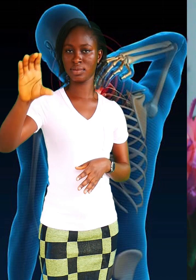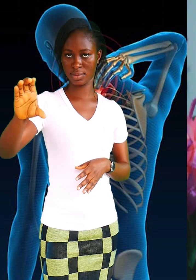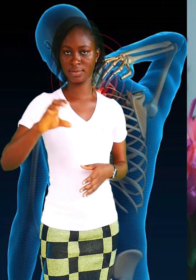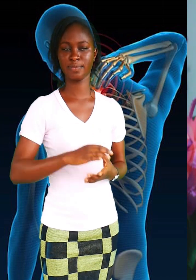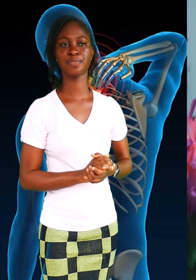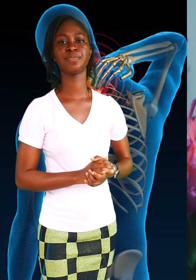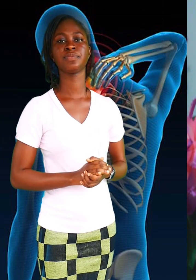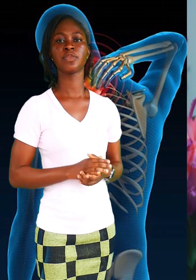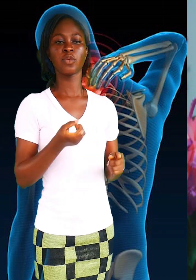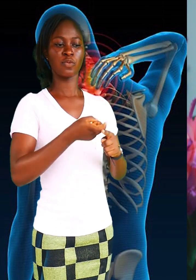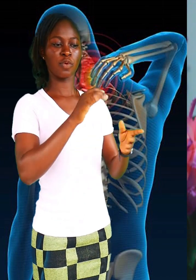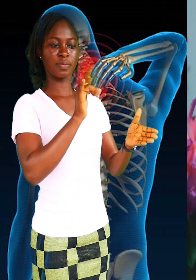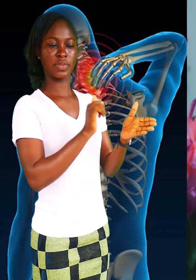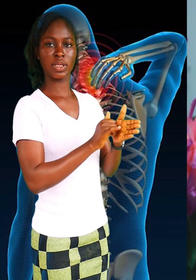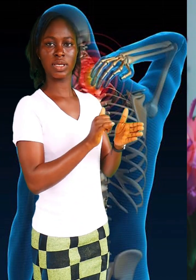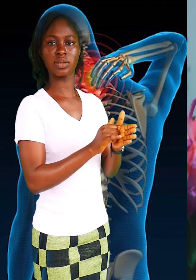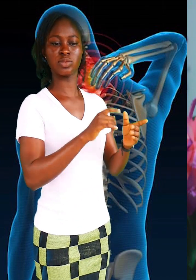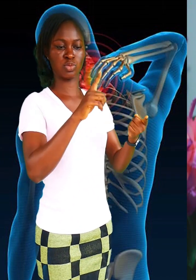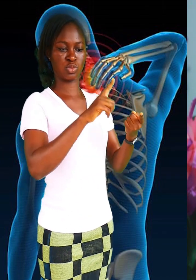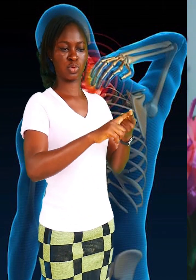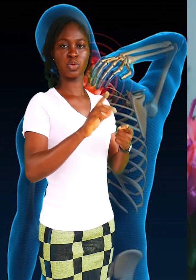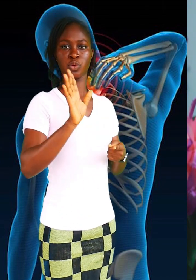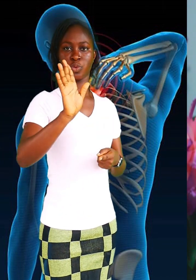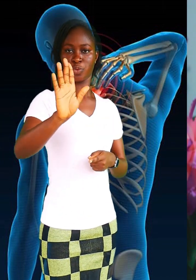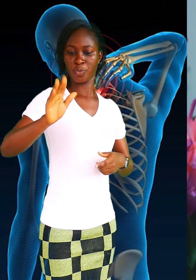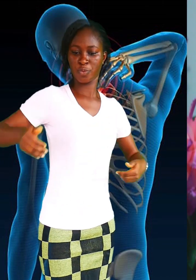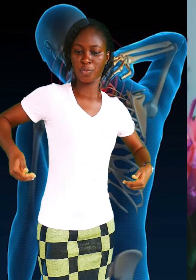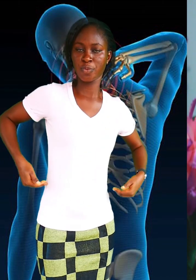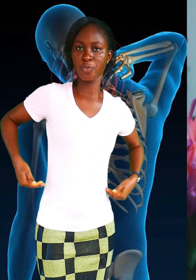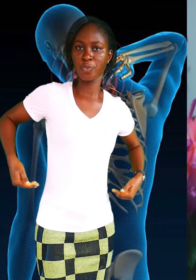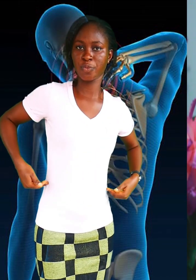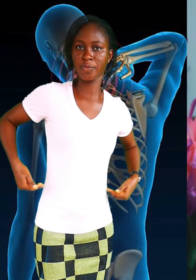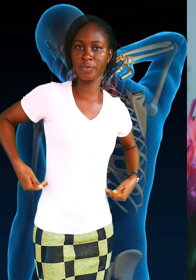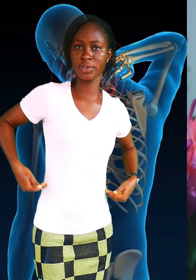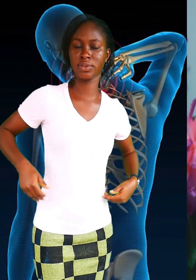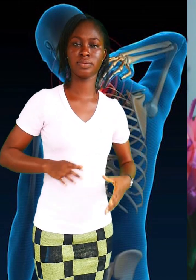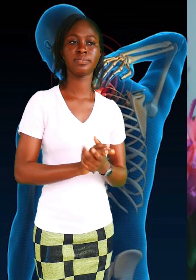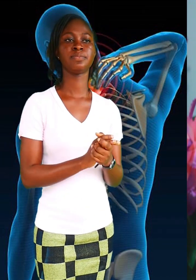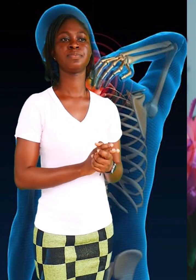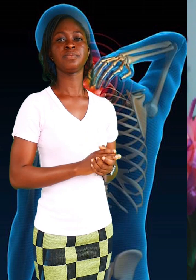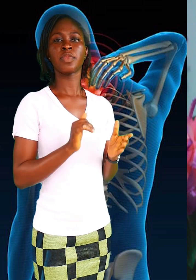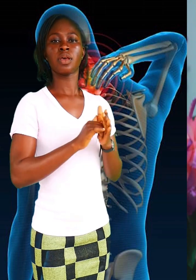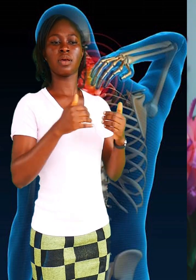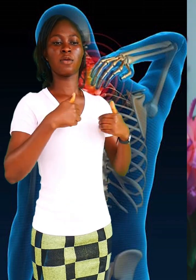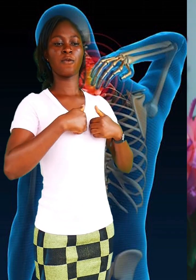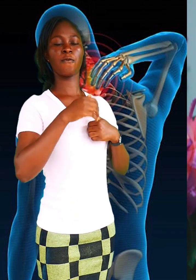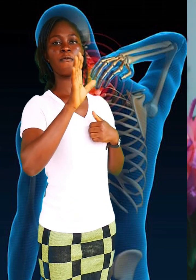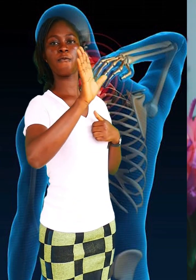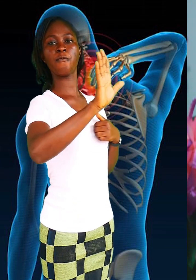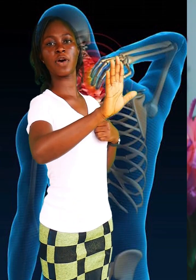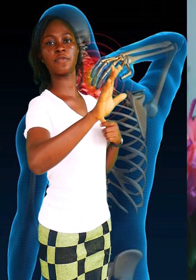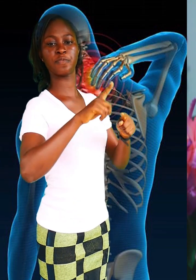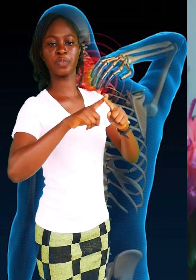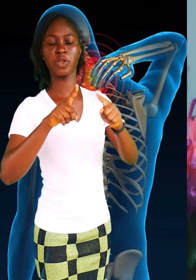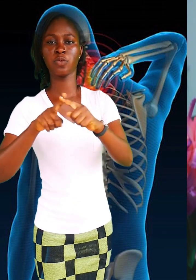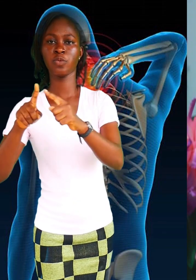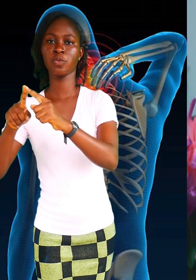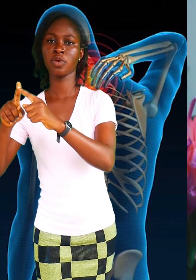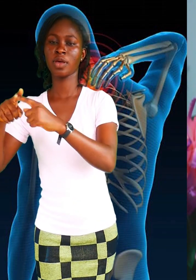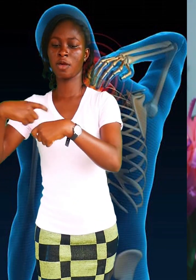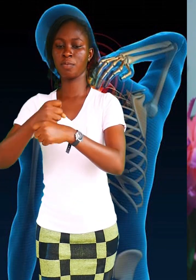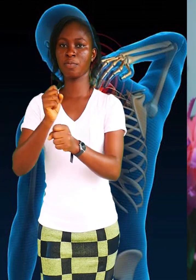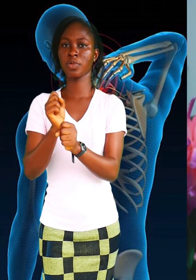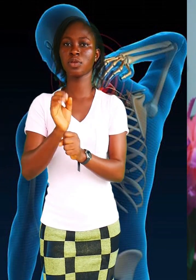ba osisimu nkasa no so eno so eye num e makomako enum eno ne form